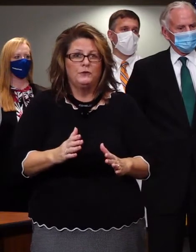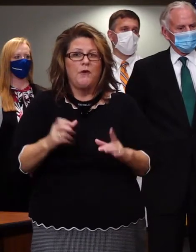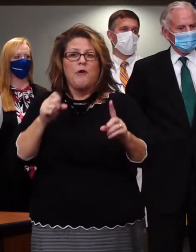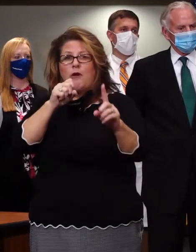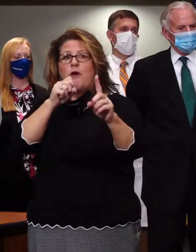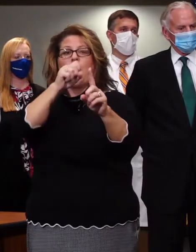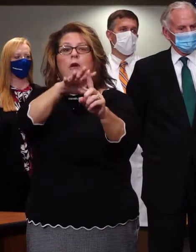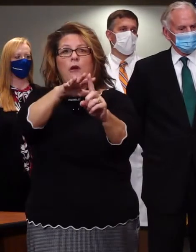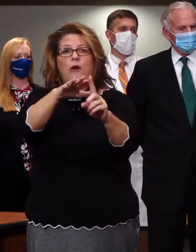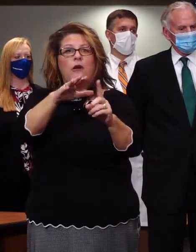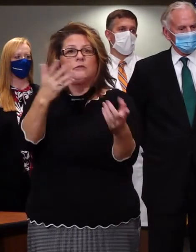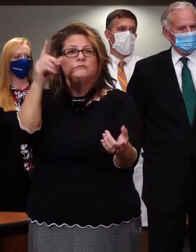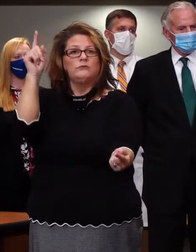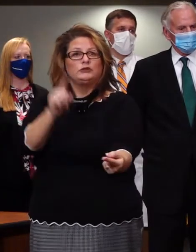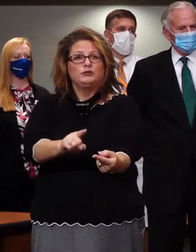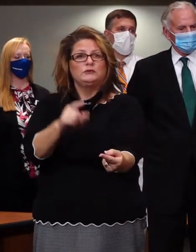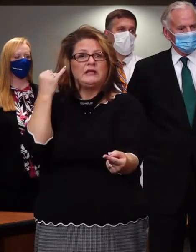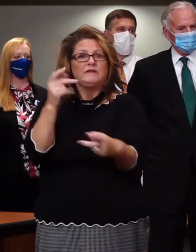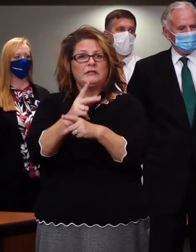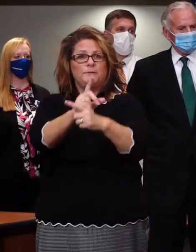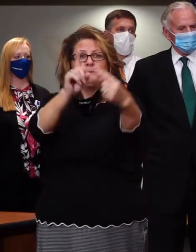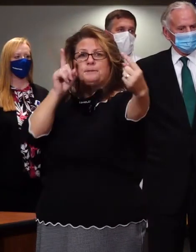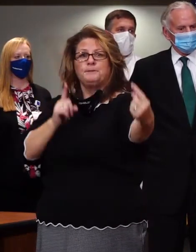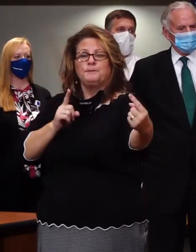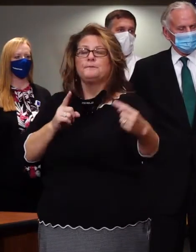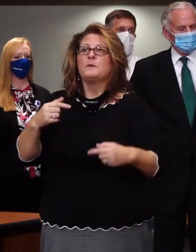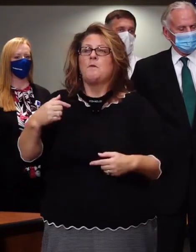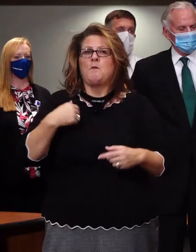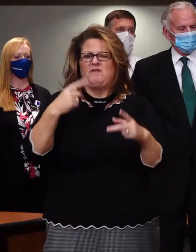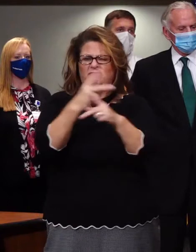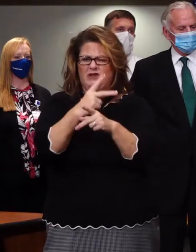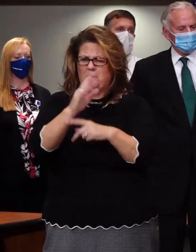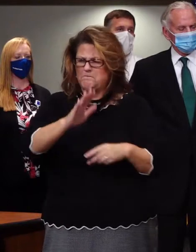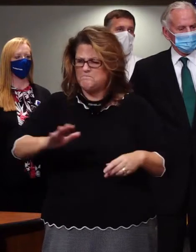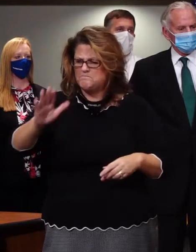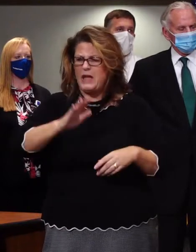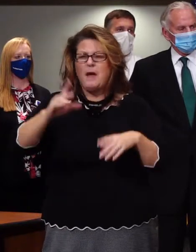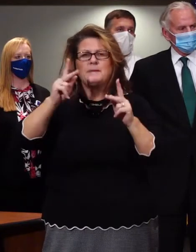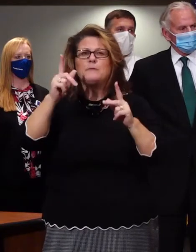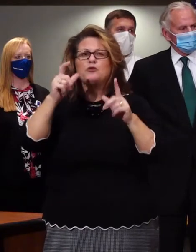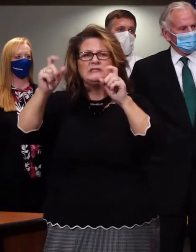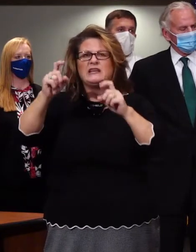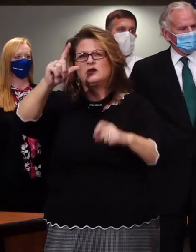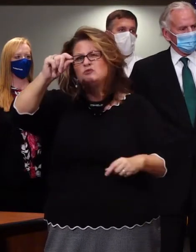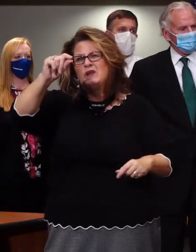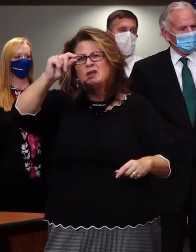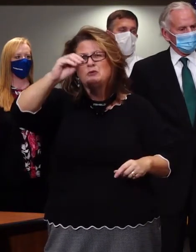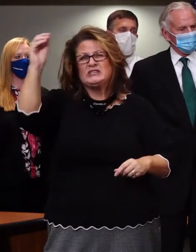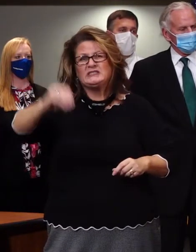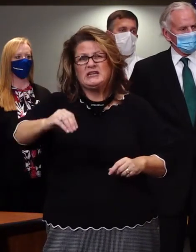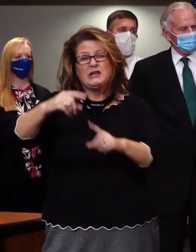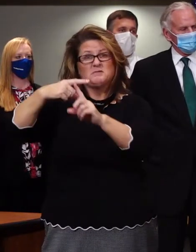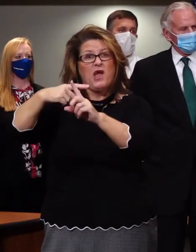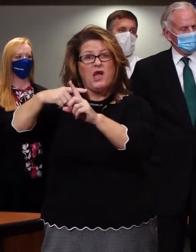exposure. And while we're seeing approximately 20% of the people that we test are positive, that tells us that there's a great